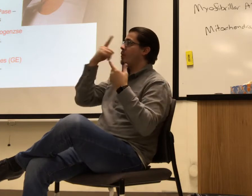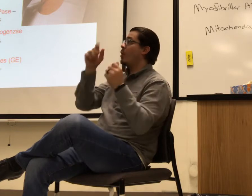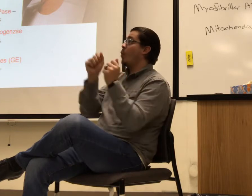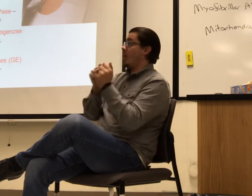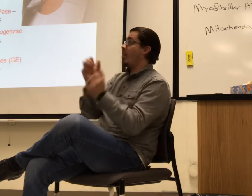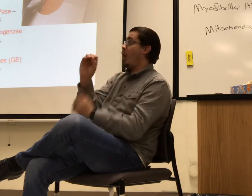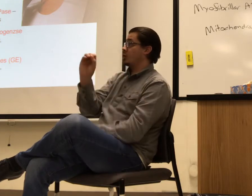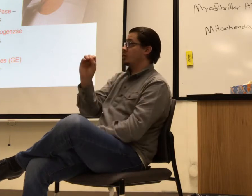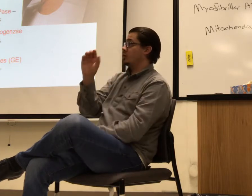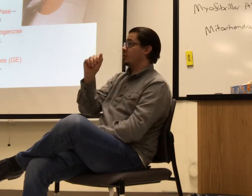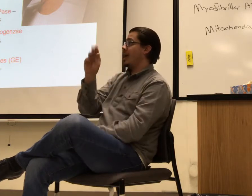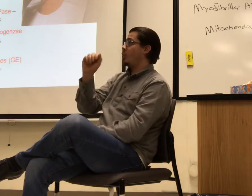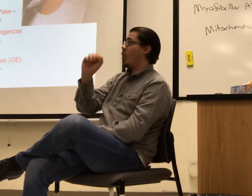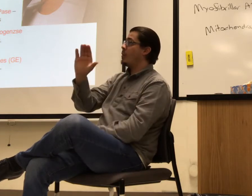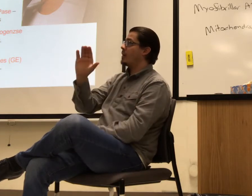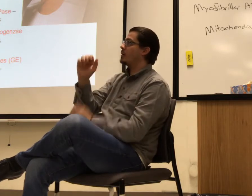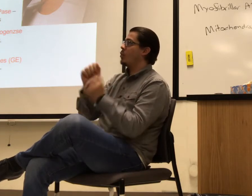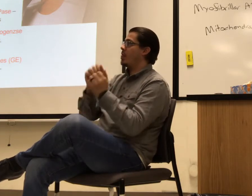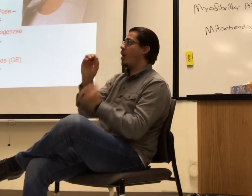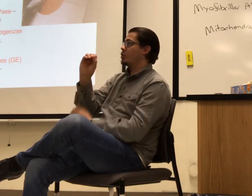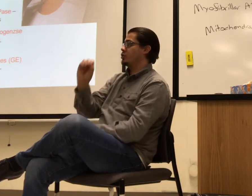metabolism.